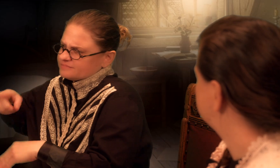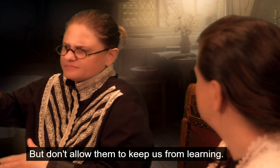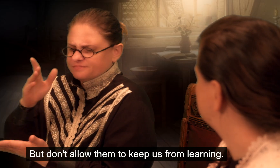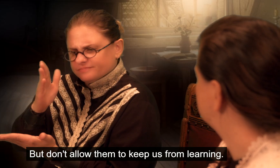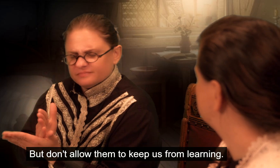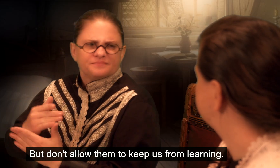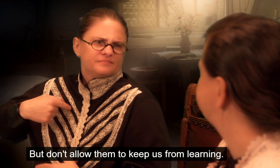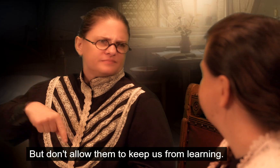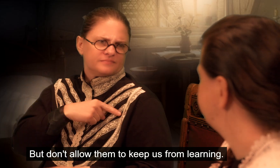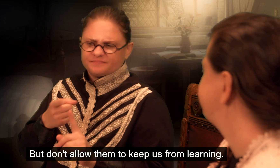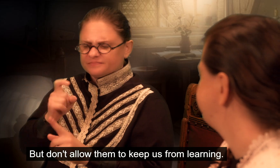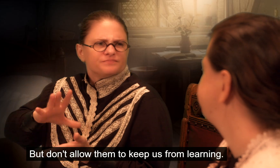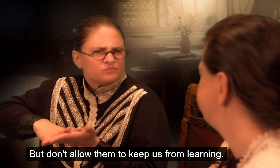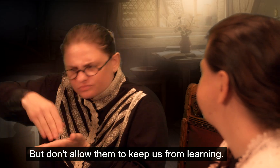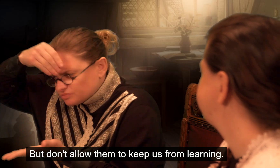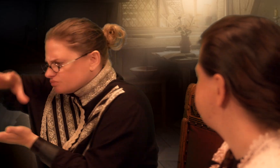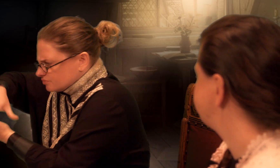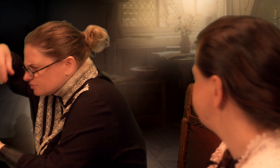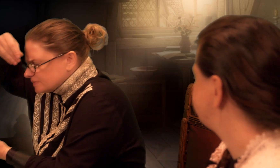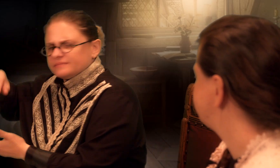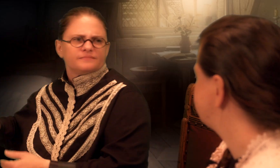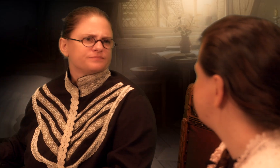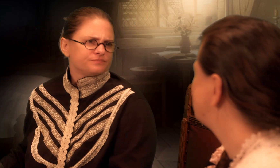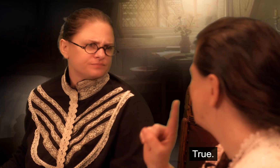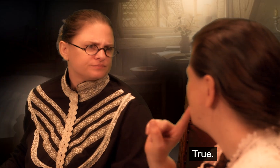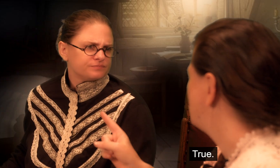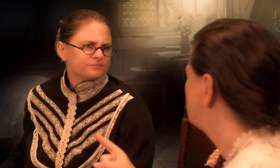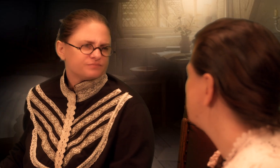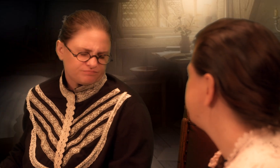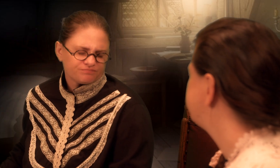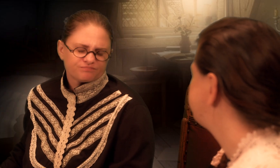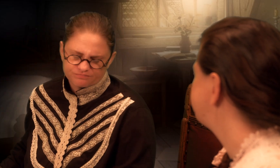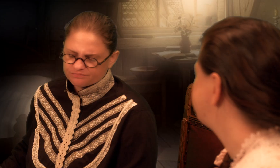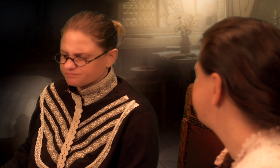But don't allow them to keep us from learning. True.